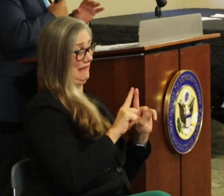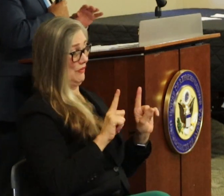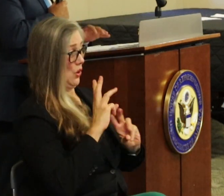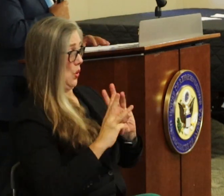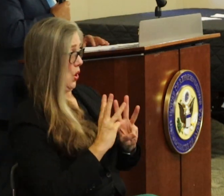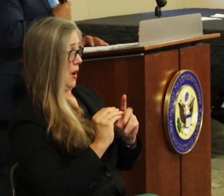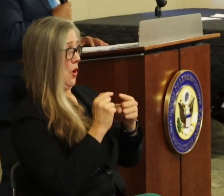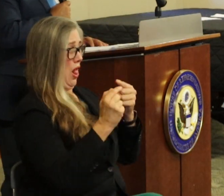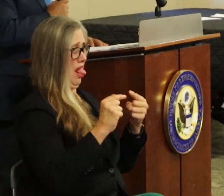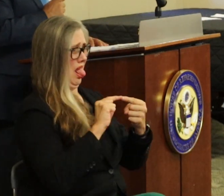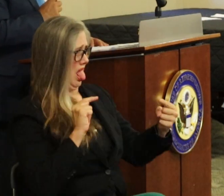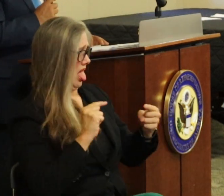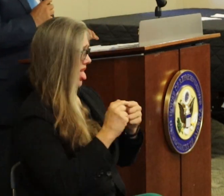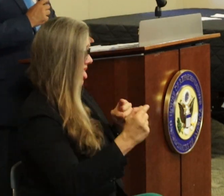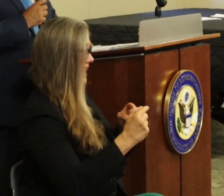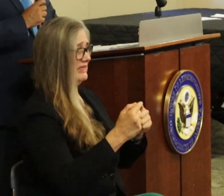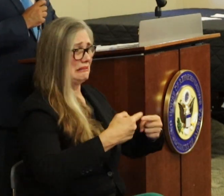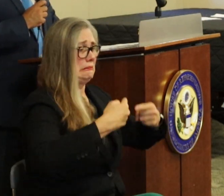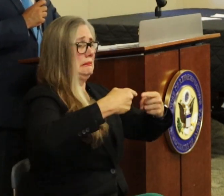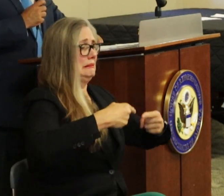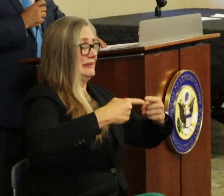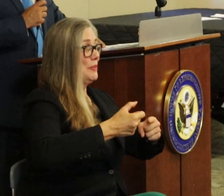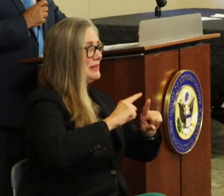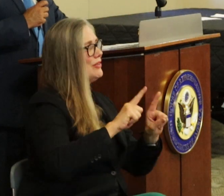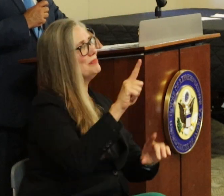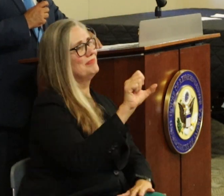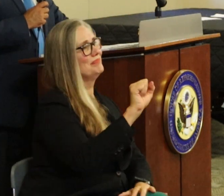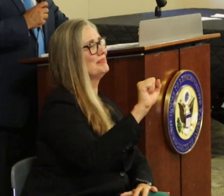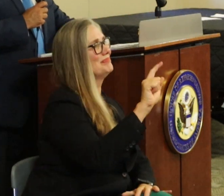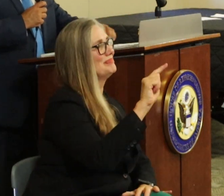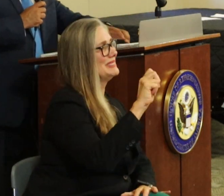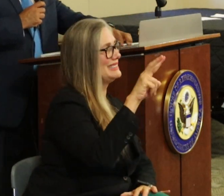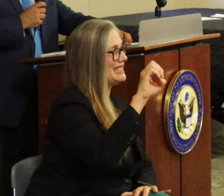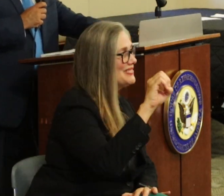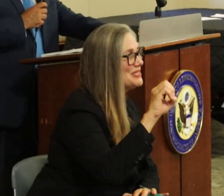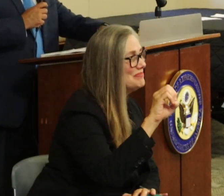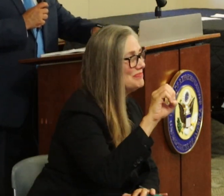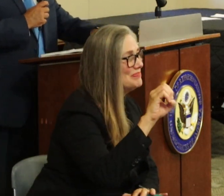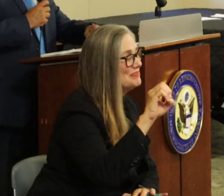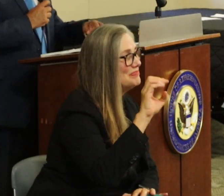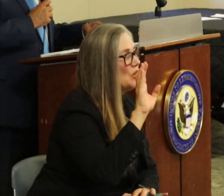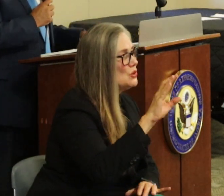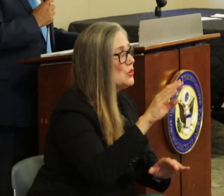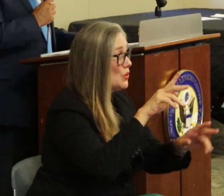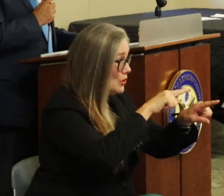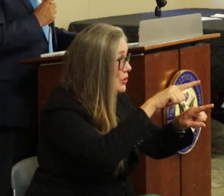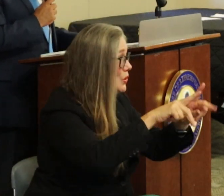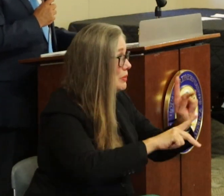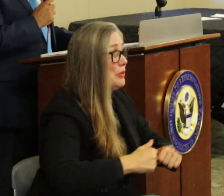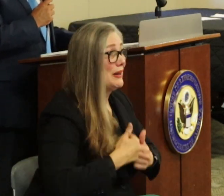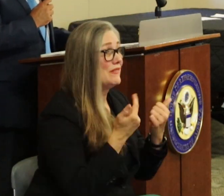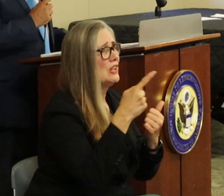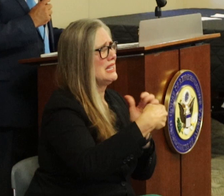partisan, a little bit different, but Steve is always somebody who has represented his constituents